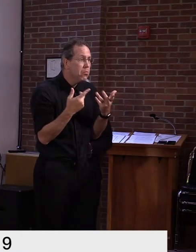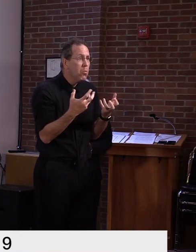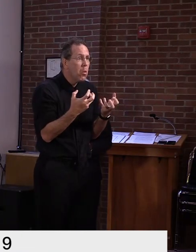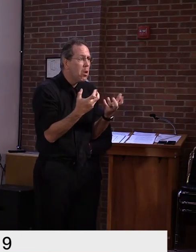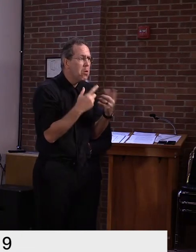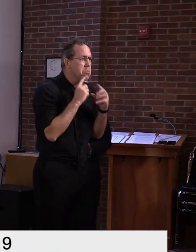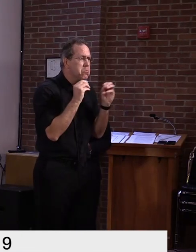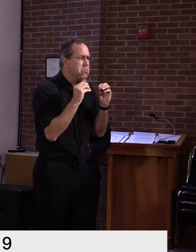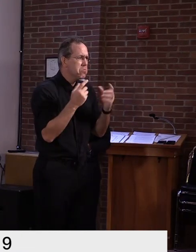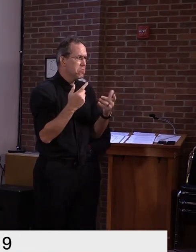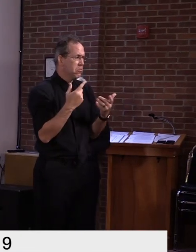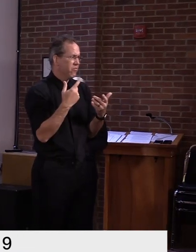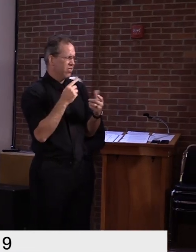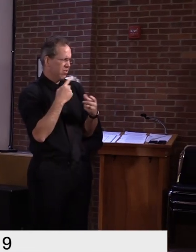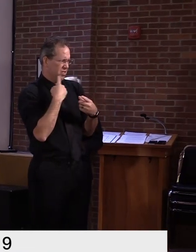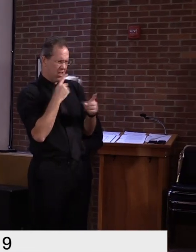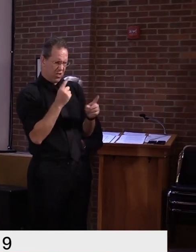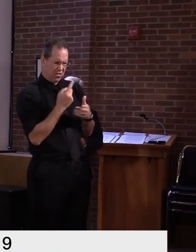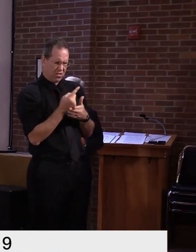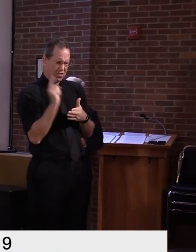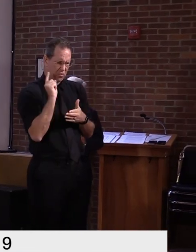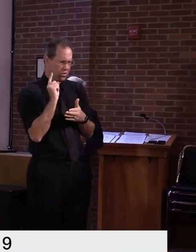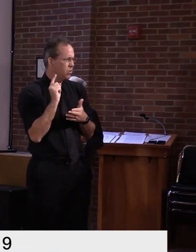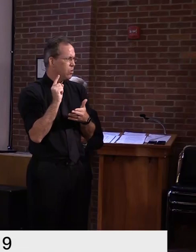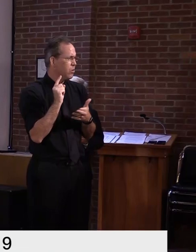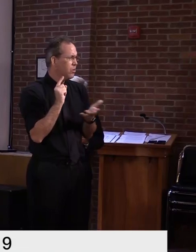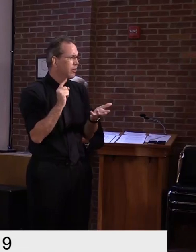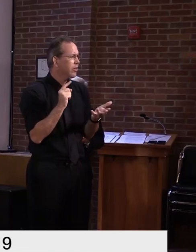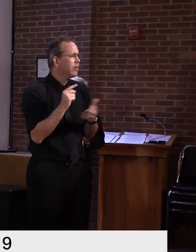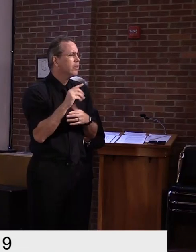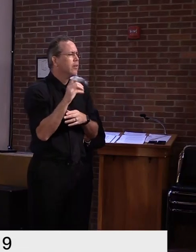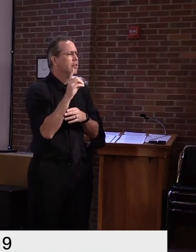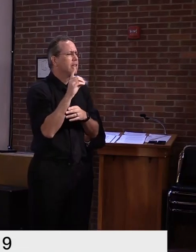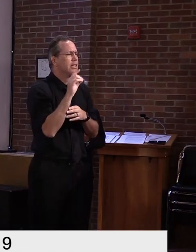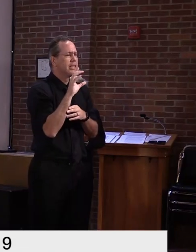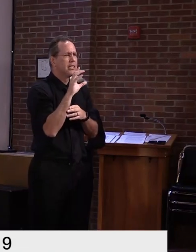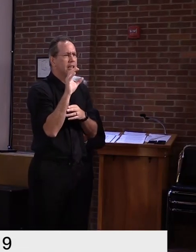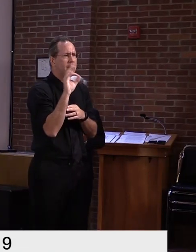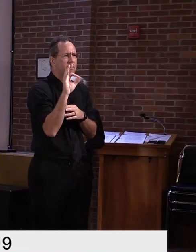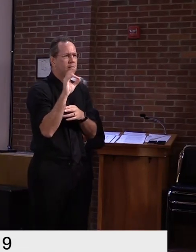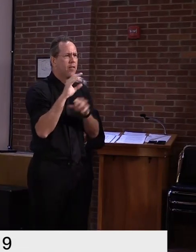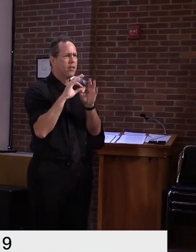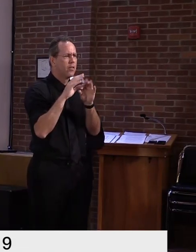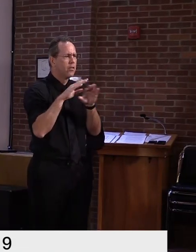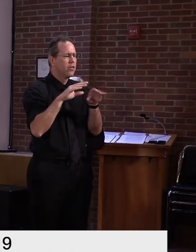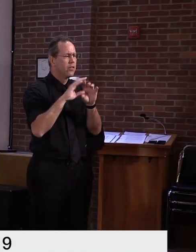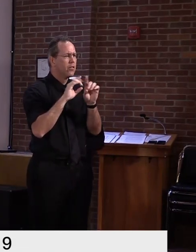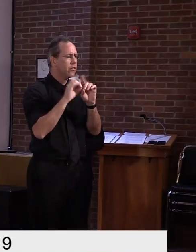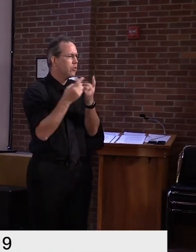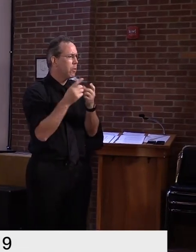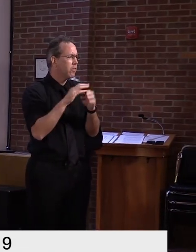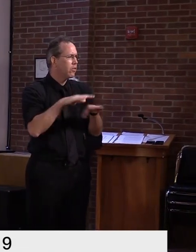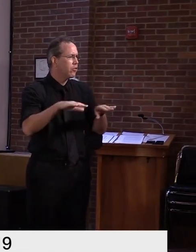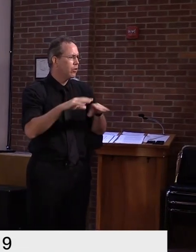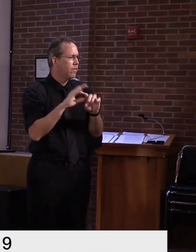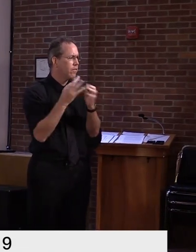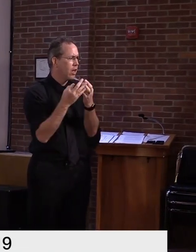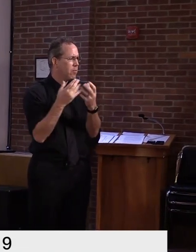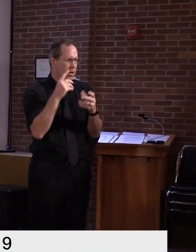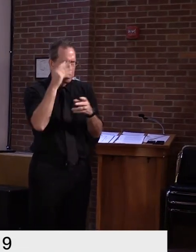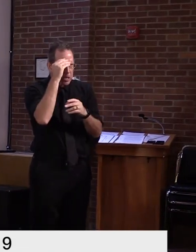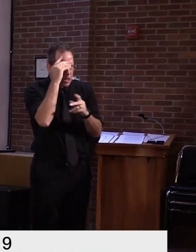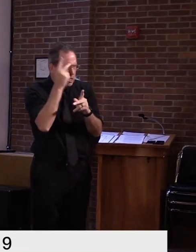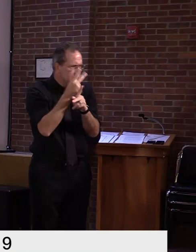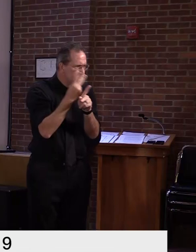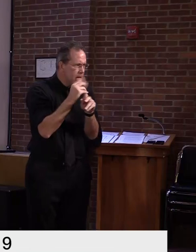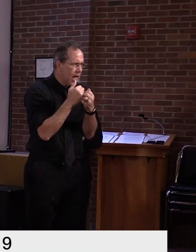program. So the Department of Children and Families has worked very hard and diligently to explore all kinds of opportunities, and we've